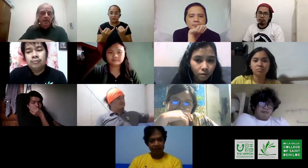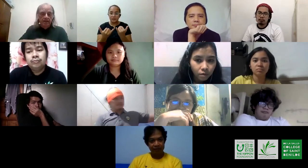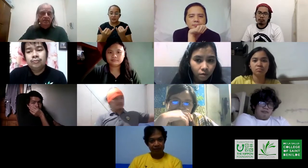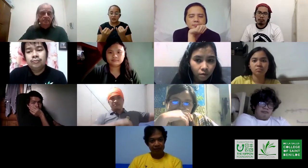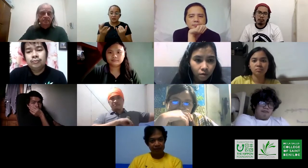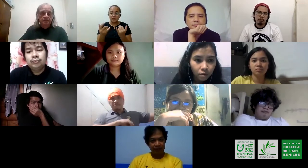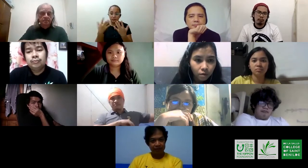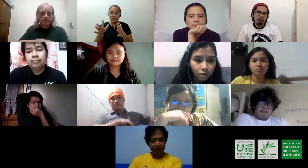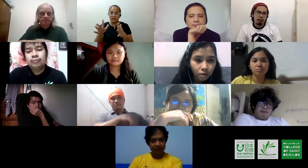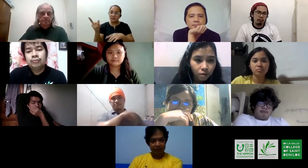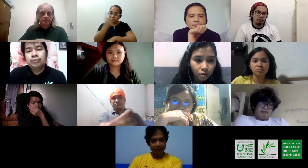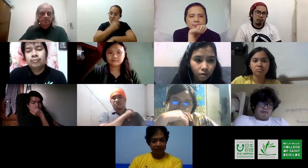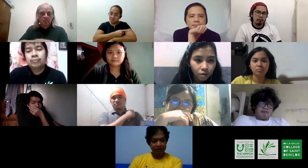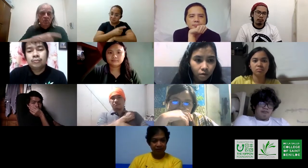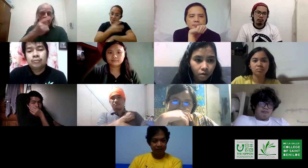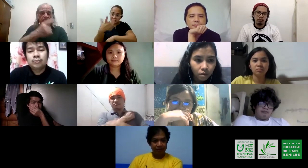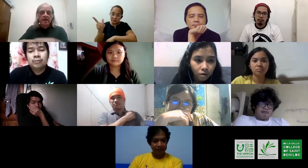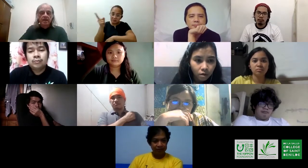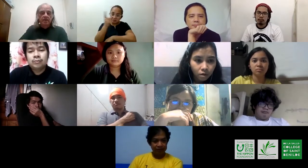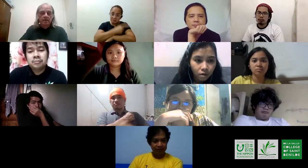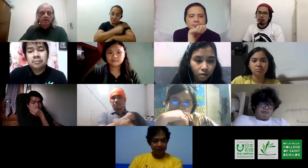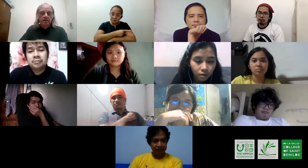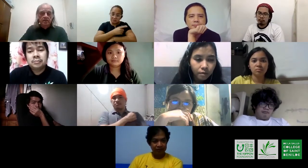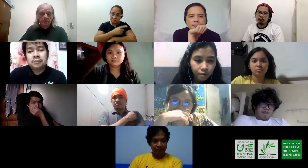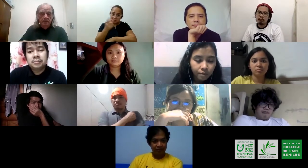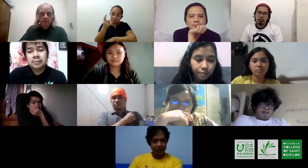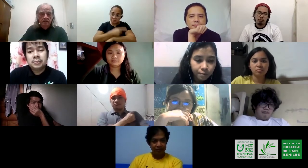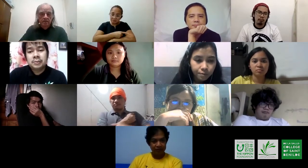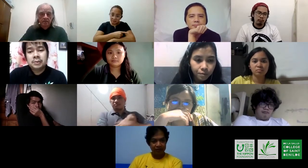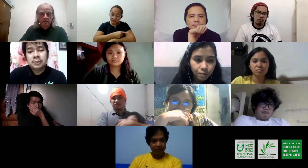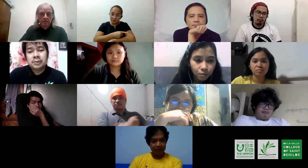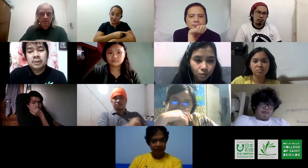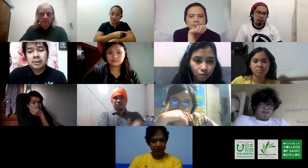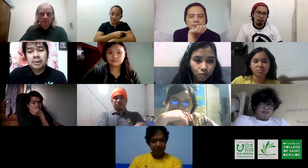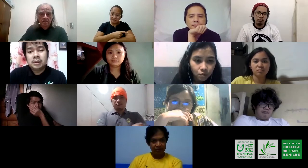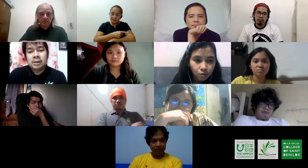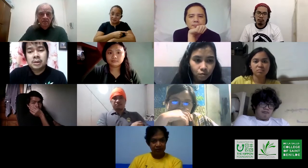day, right? You have day